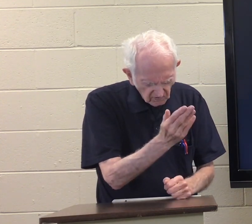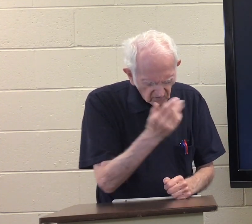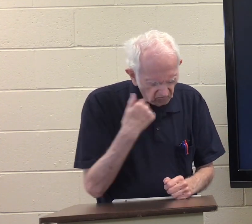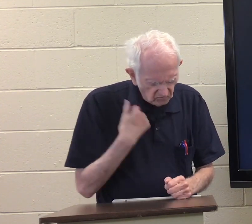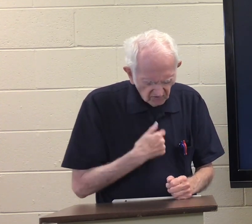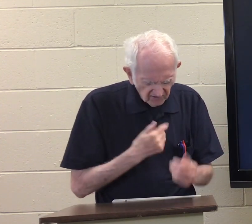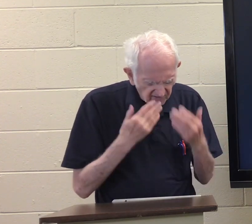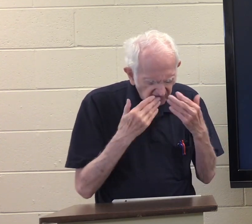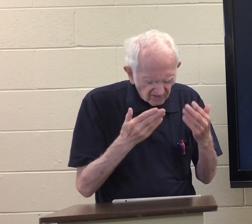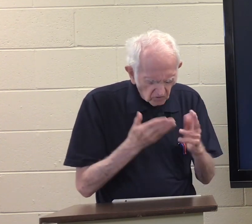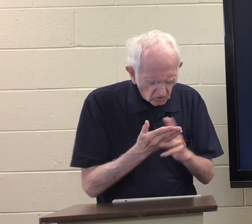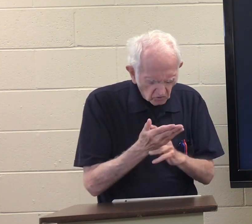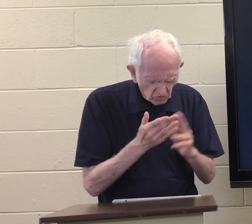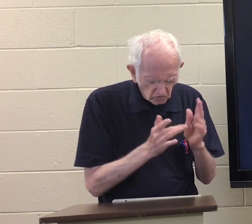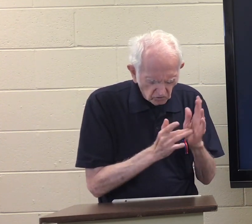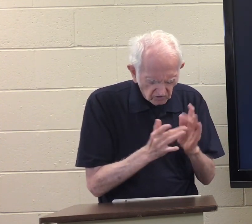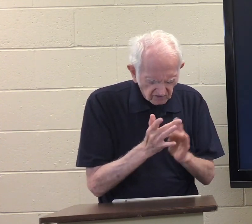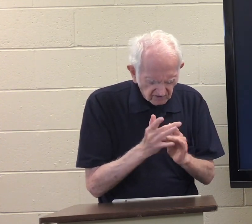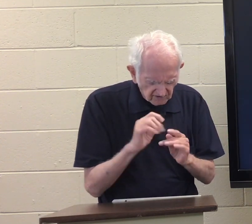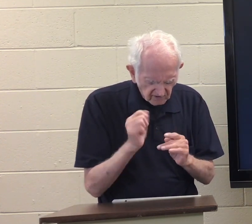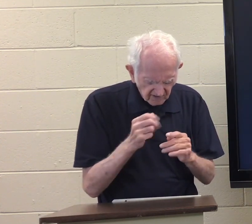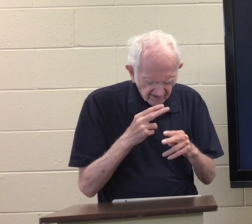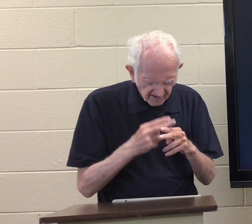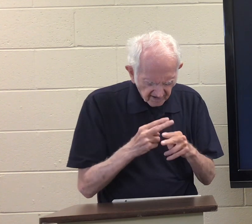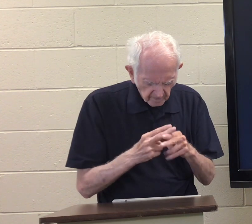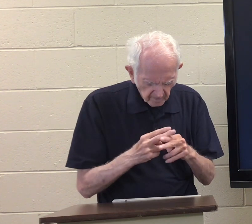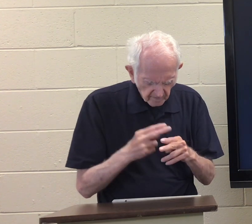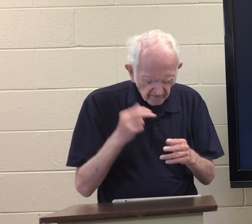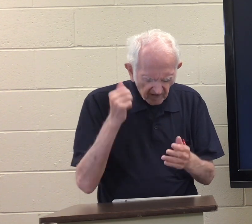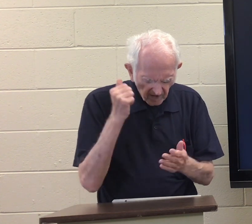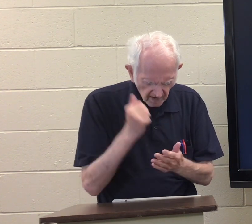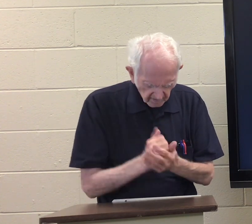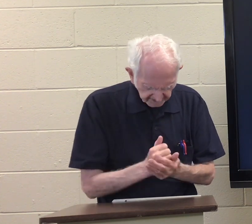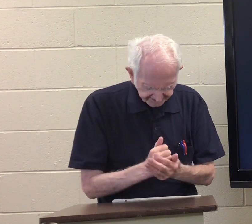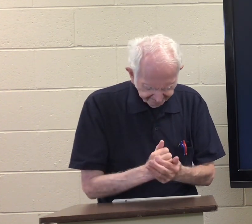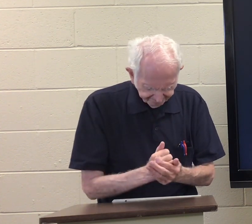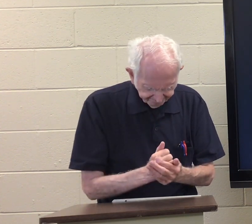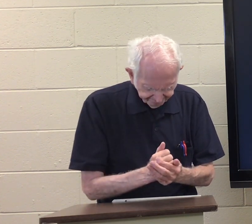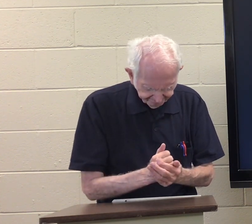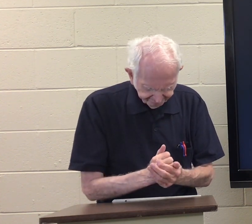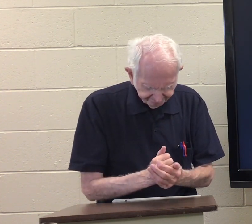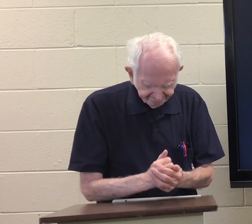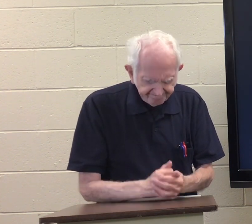to come before you, and we thank you through Jesus' name. Amen.